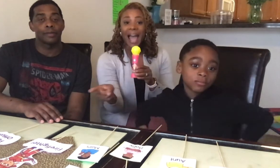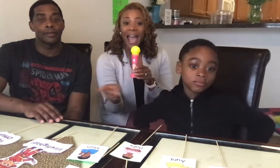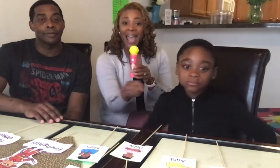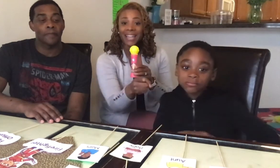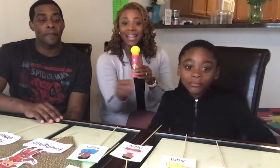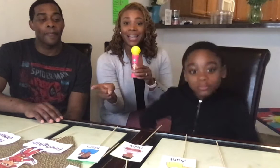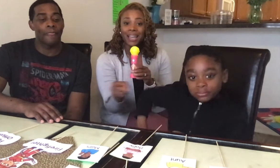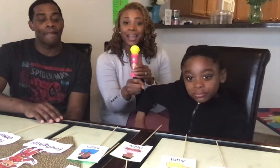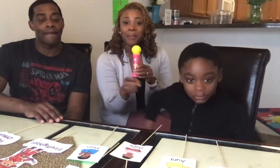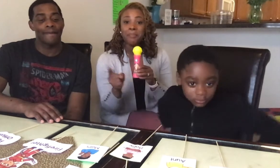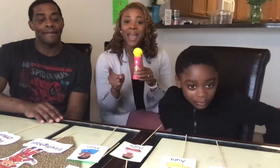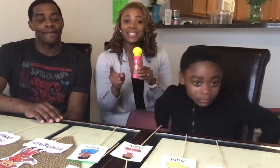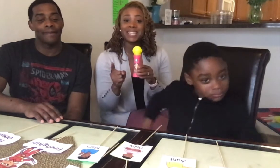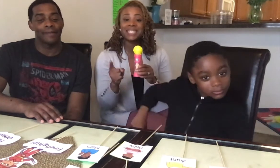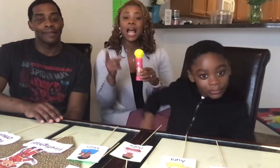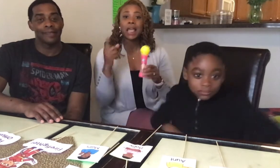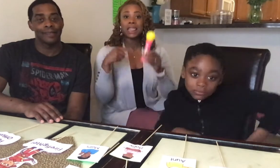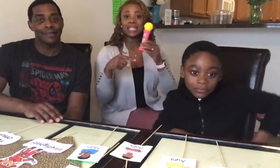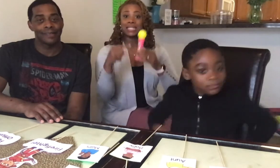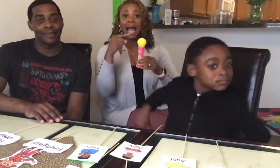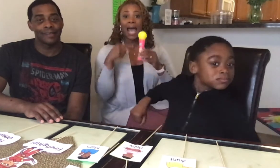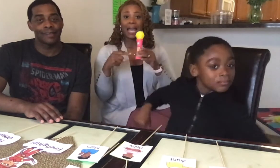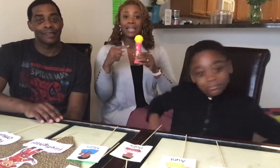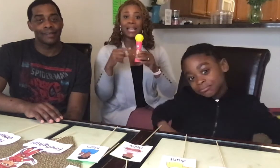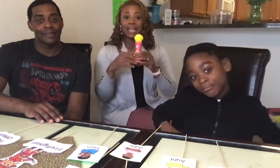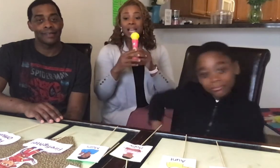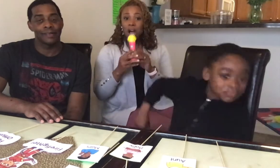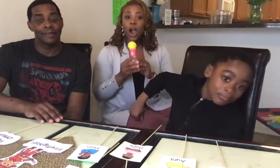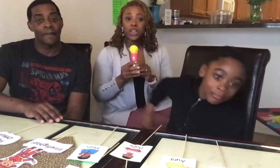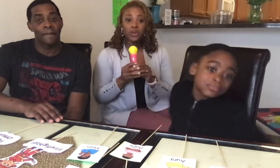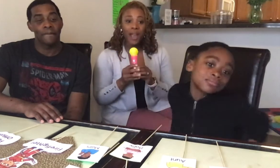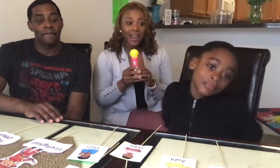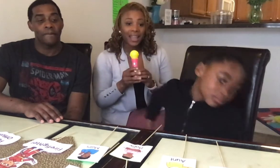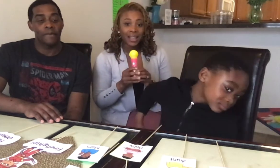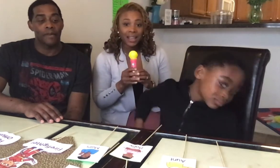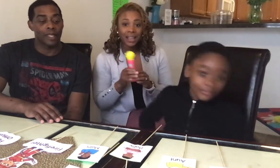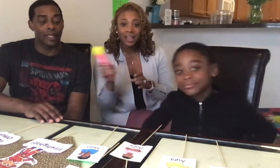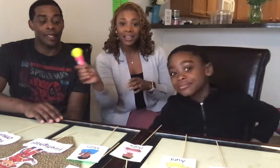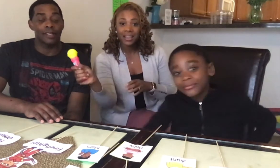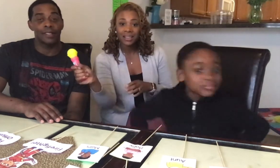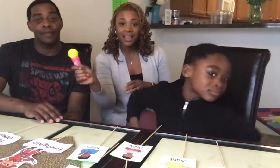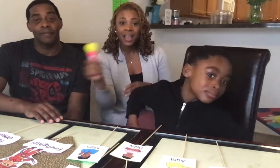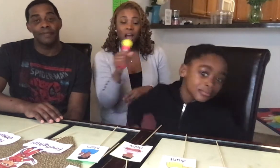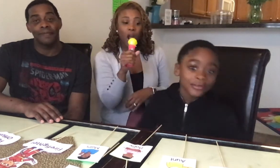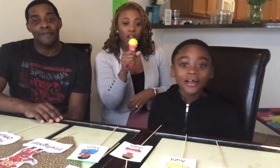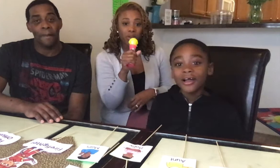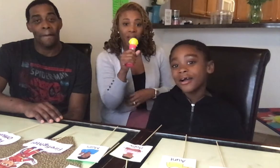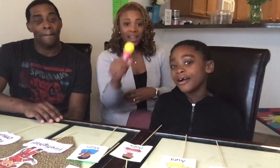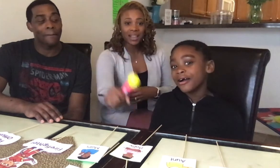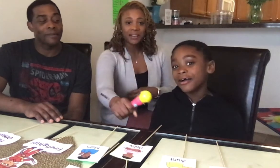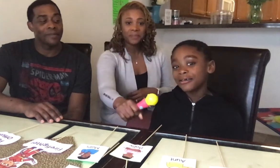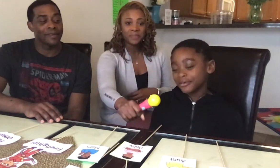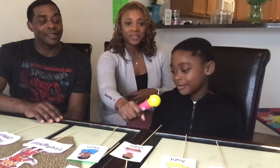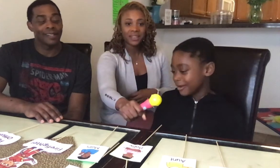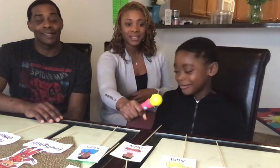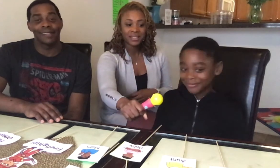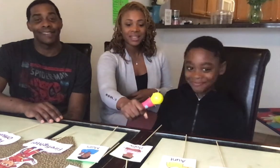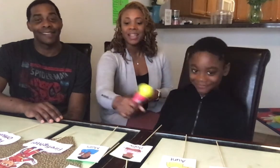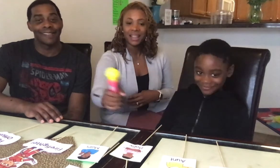sign matches the sign. Are you ready? Yes. Are you ready? Yes. Let's